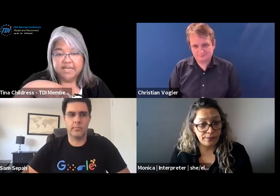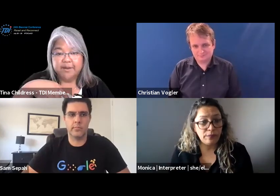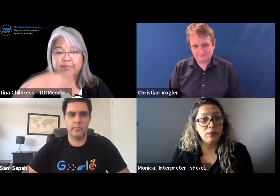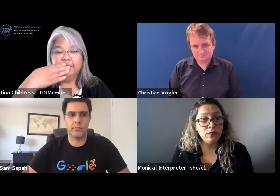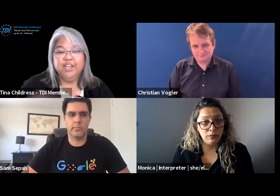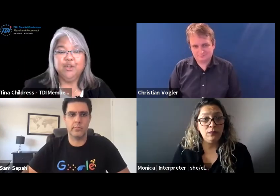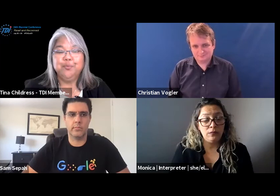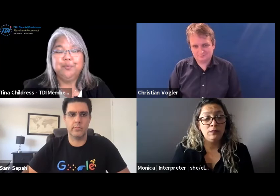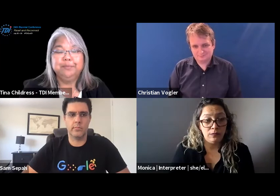Sam, thank you.